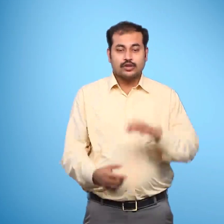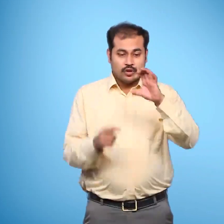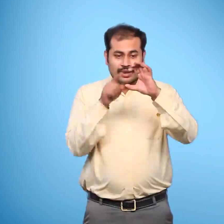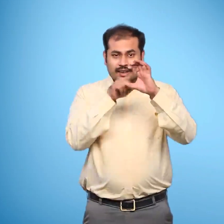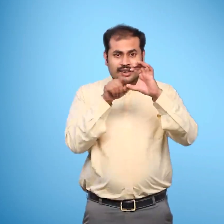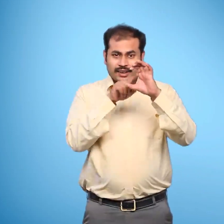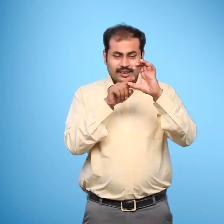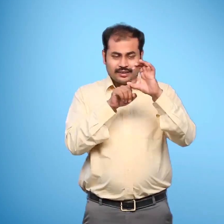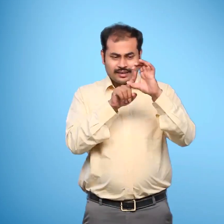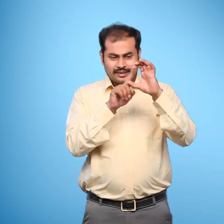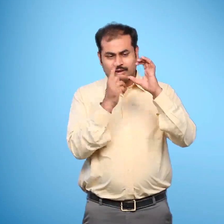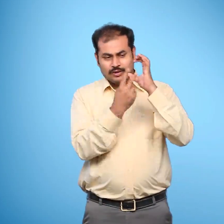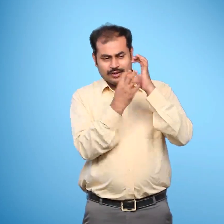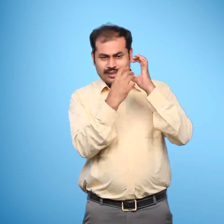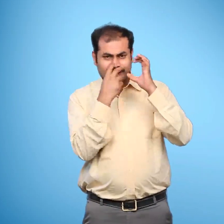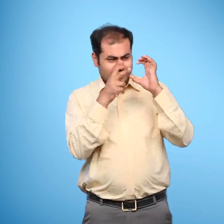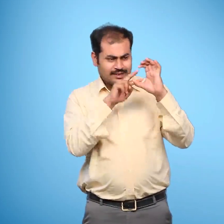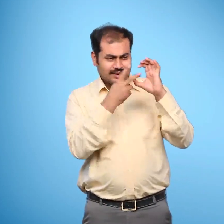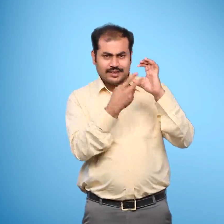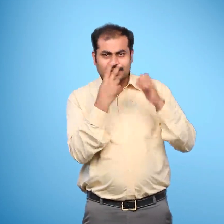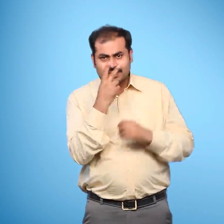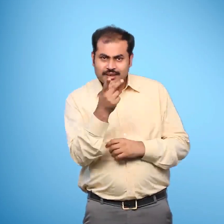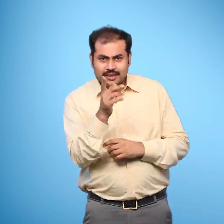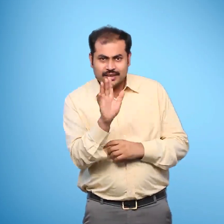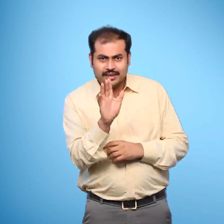Have you seen the two sides of a rupee coin?